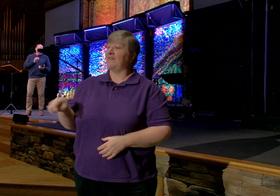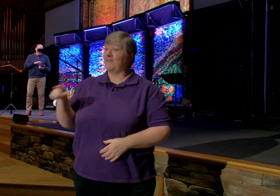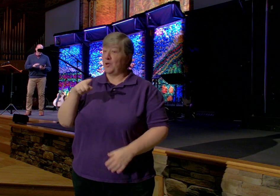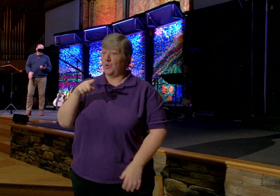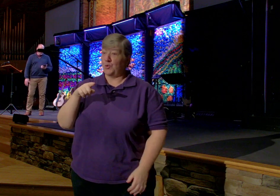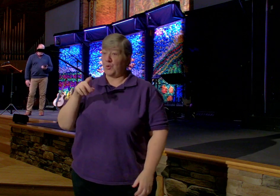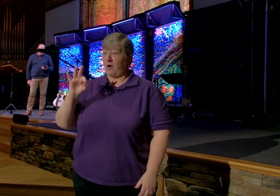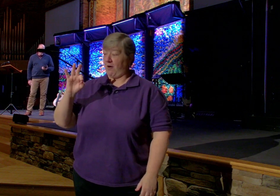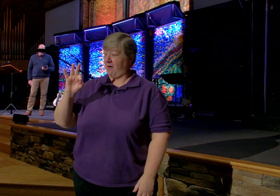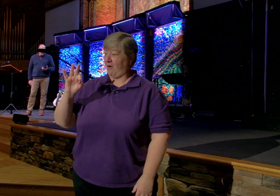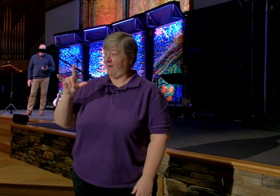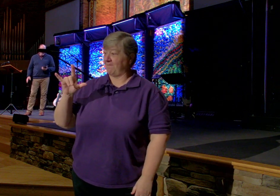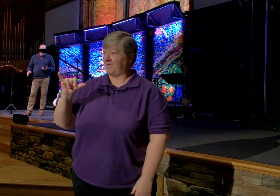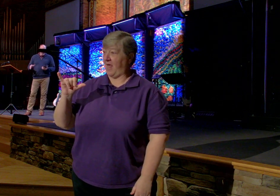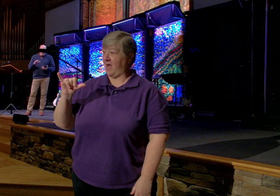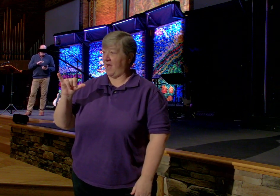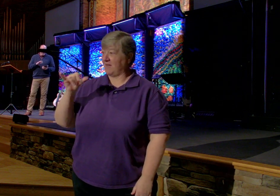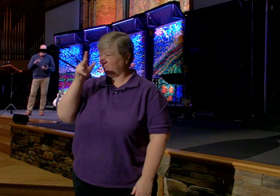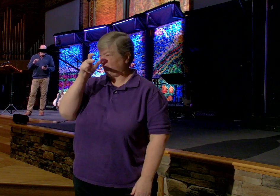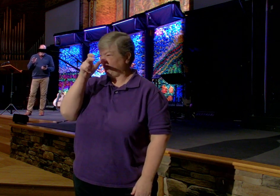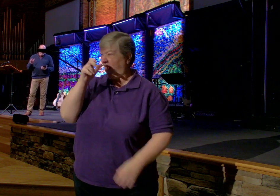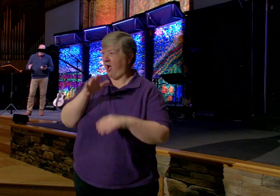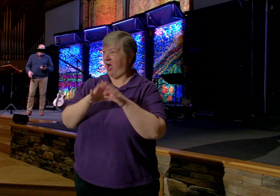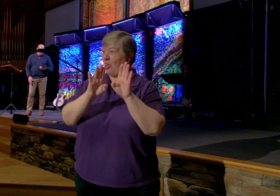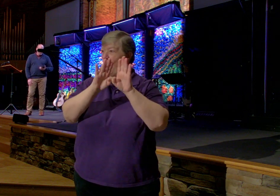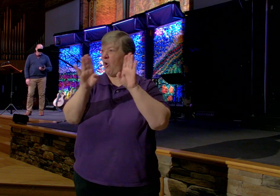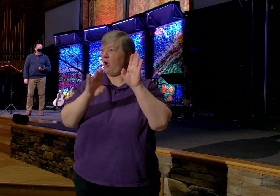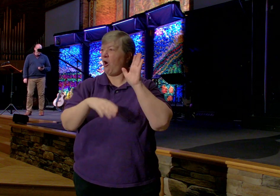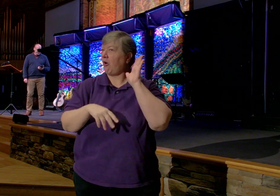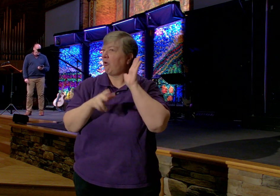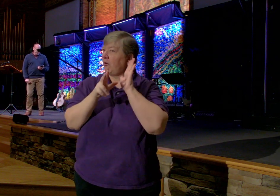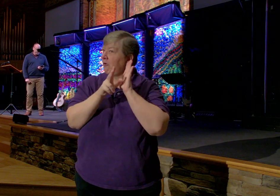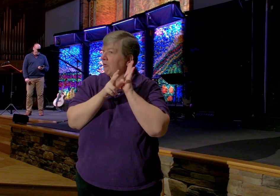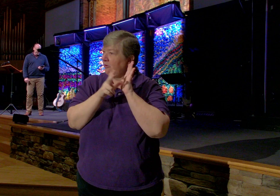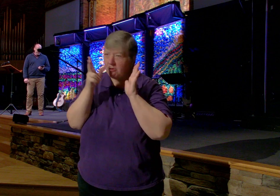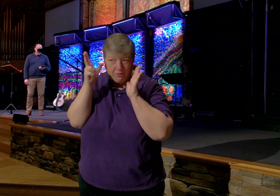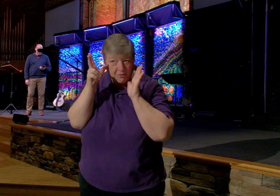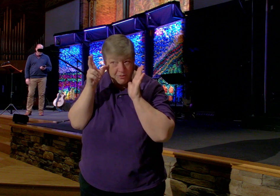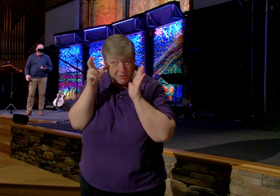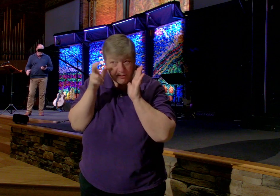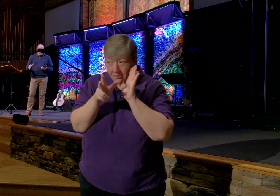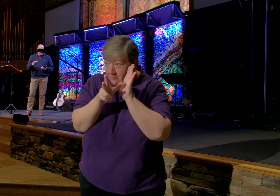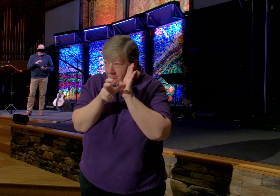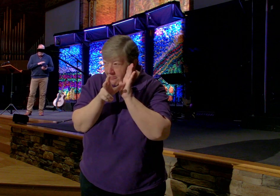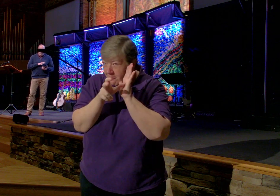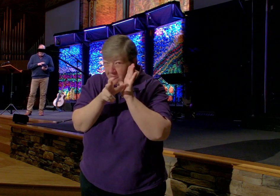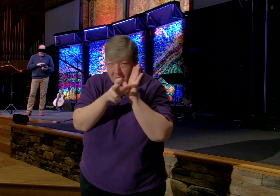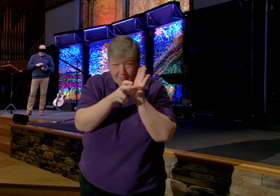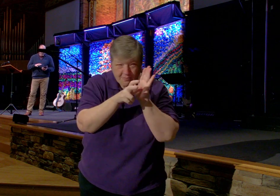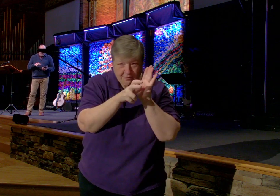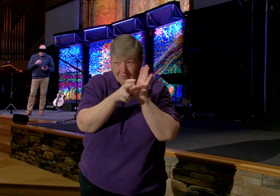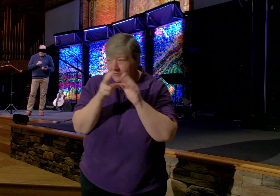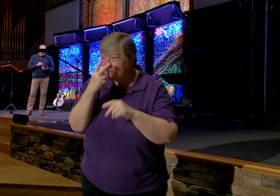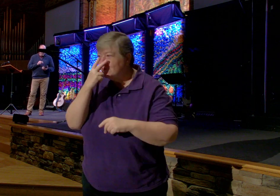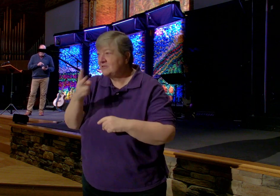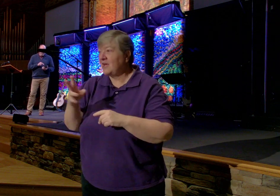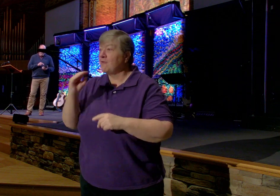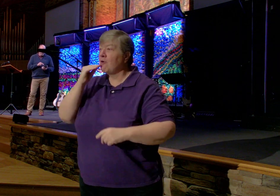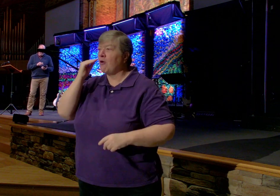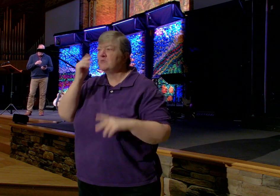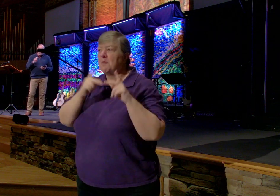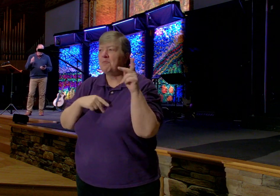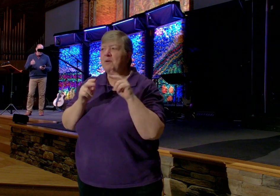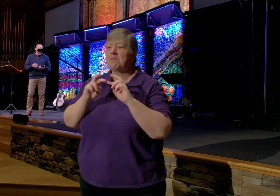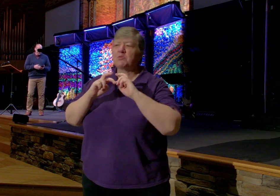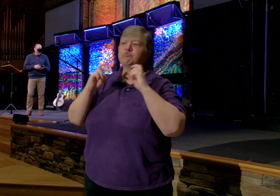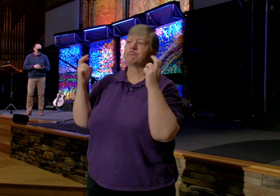a fly on the wall, you would see that this happens more often than not in homes where